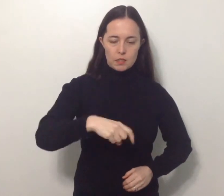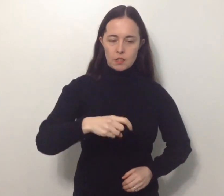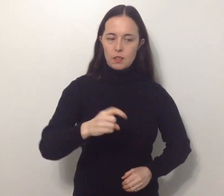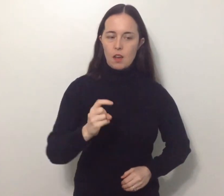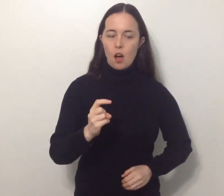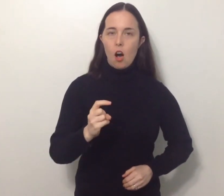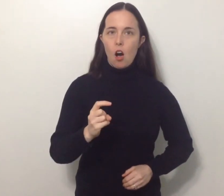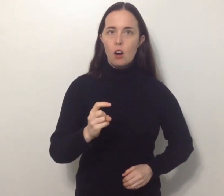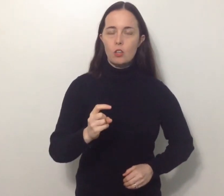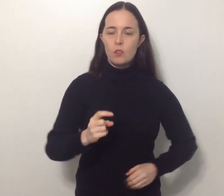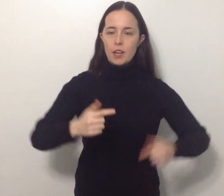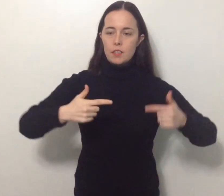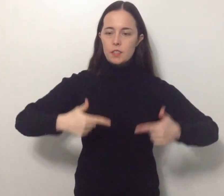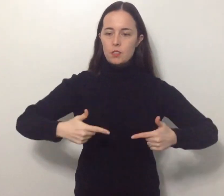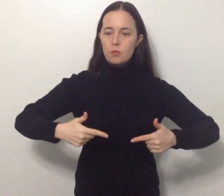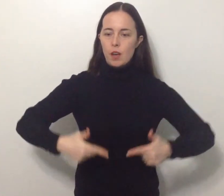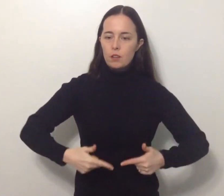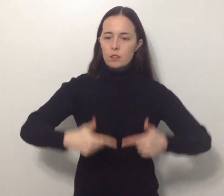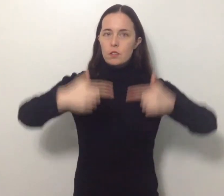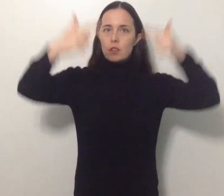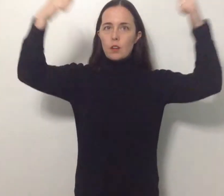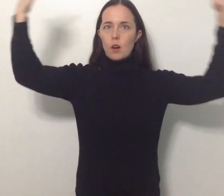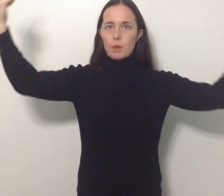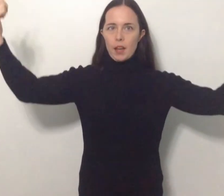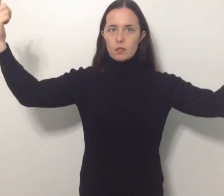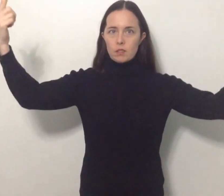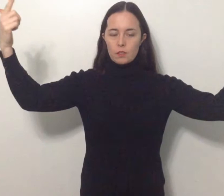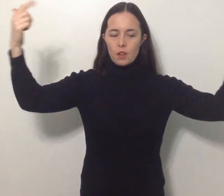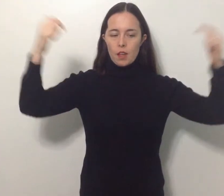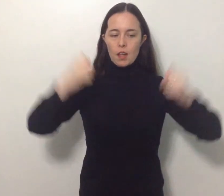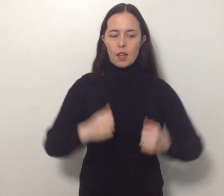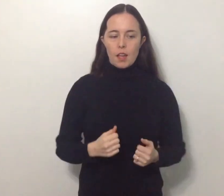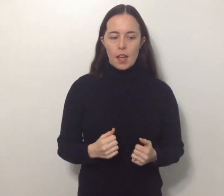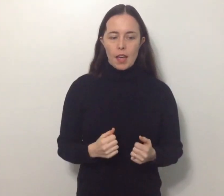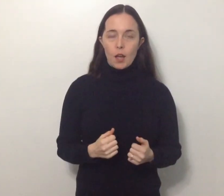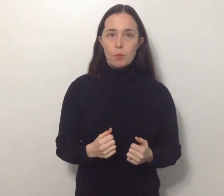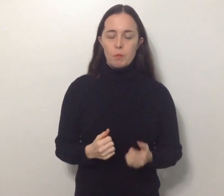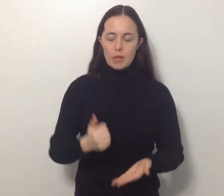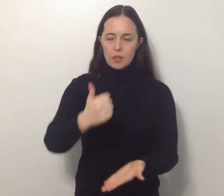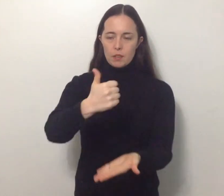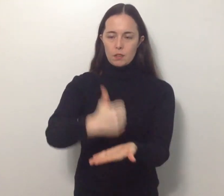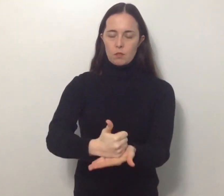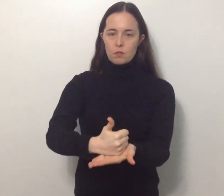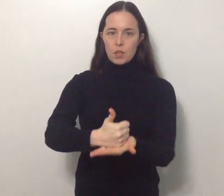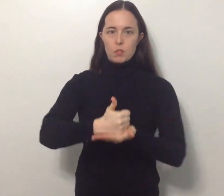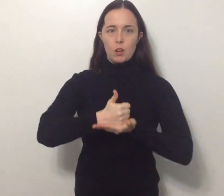needs are great, 2 L's, it'll go up and out. Help me, same as in our